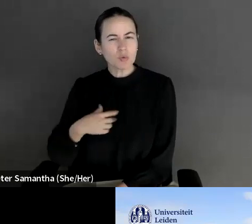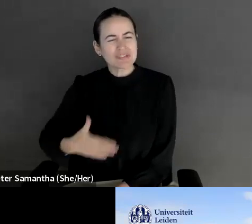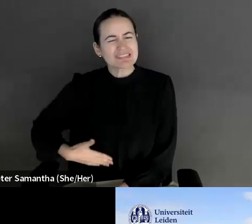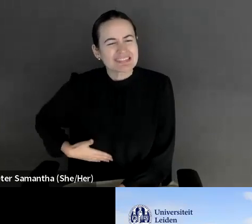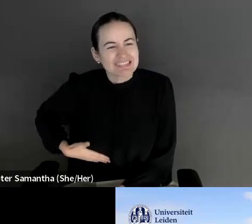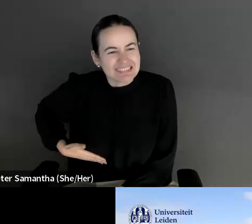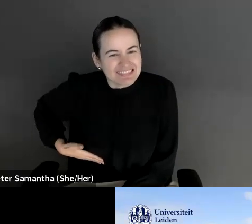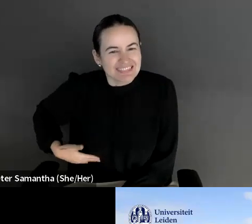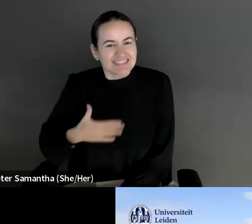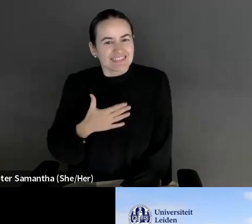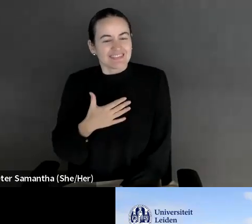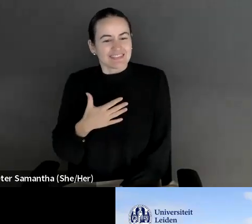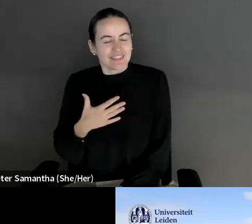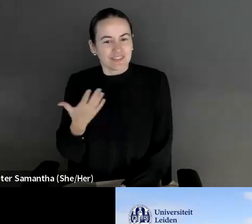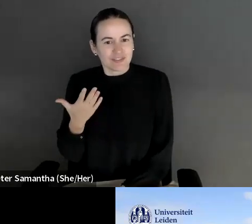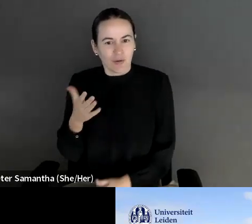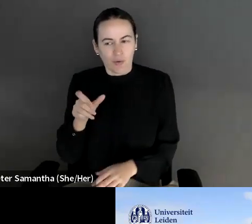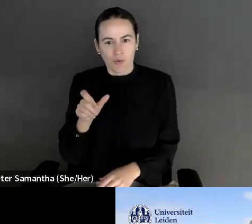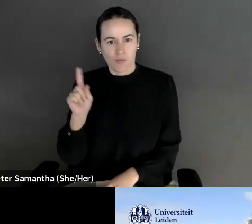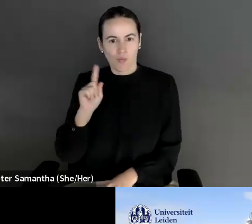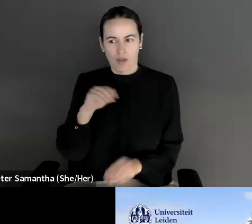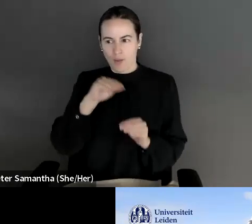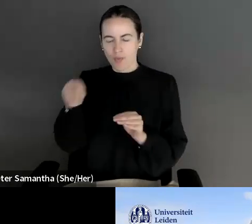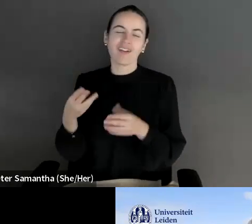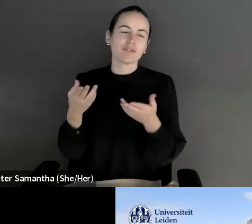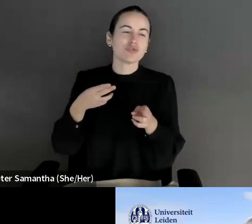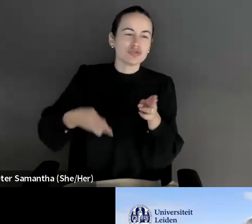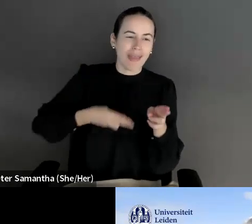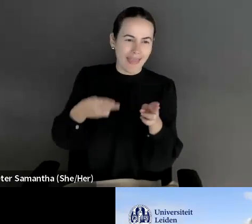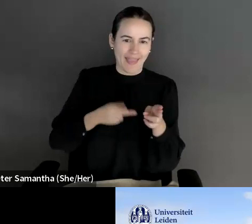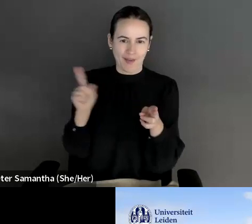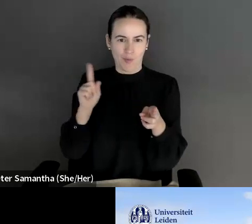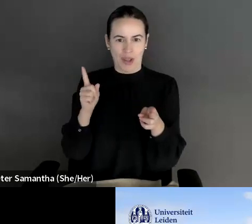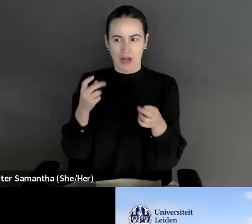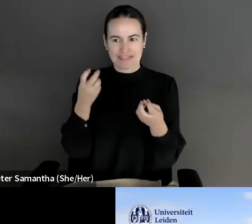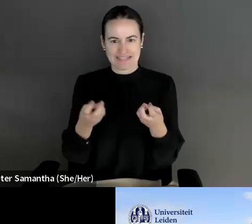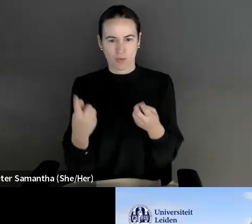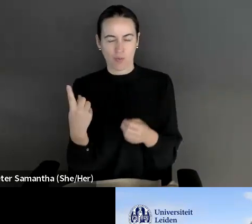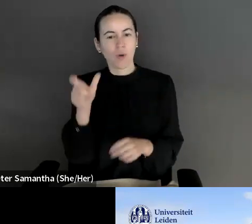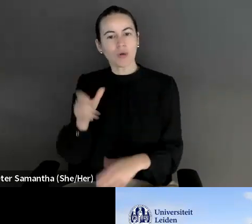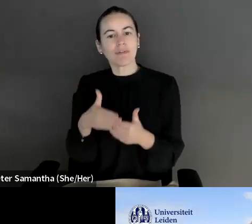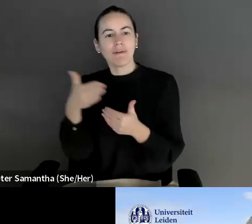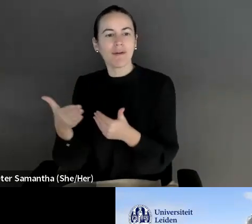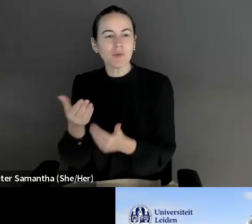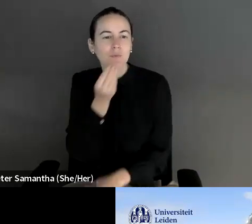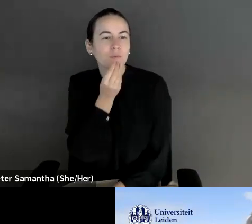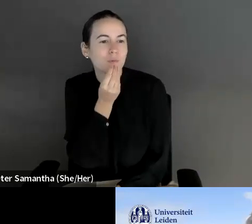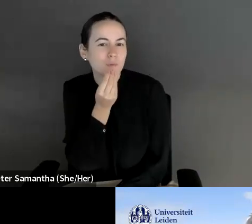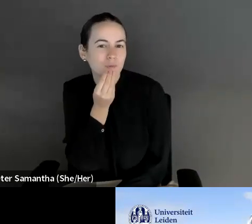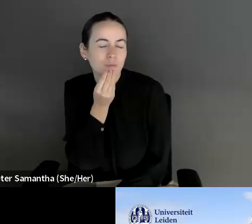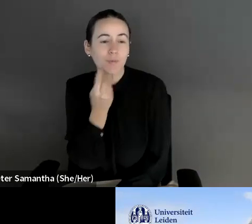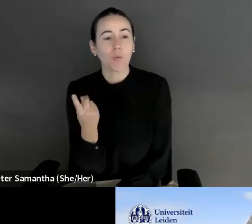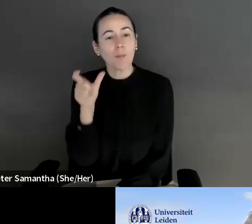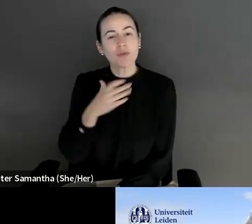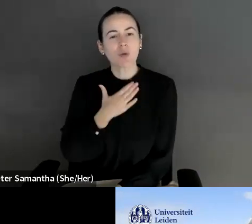you should place him next to the snacks. Or someone likes to look at the landscape,